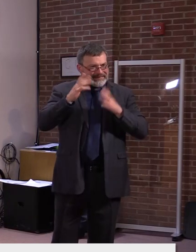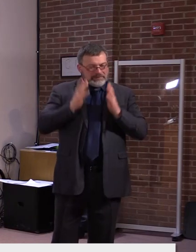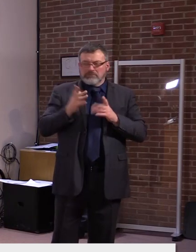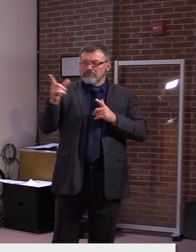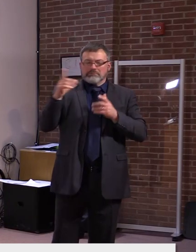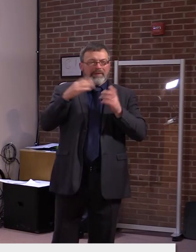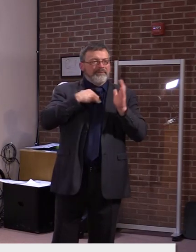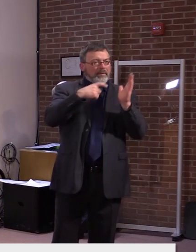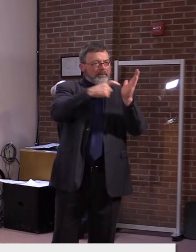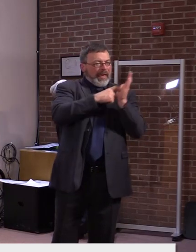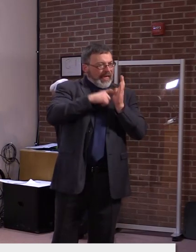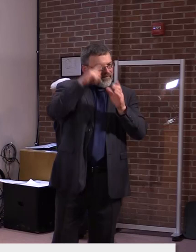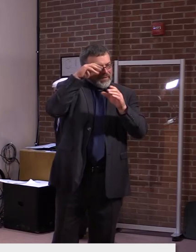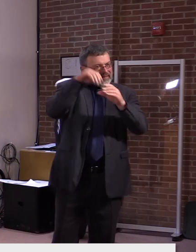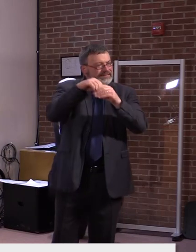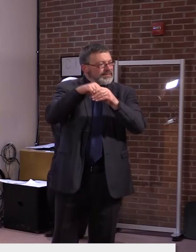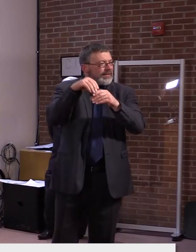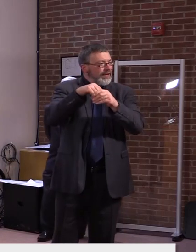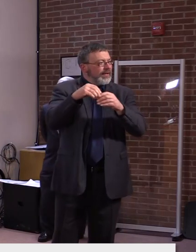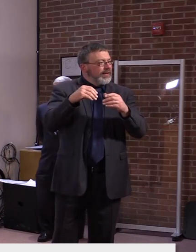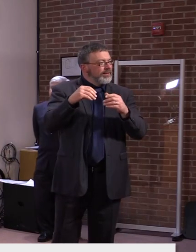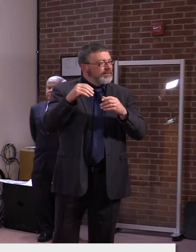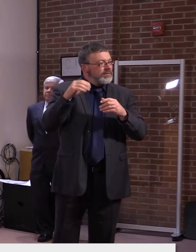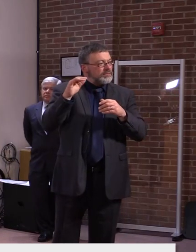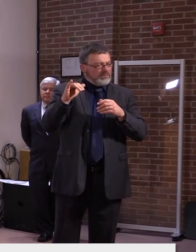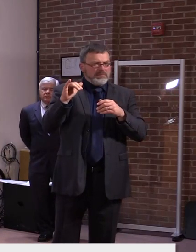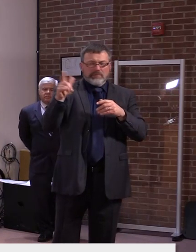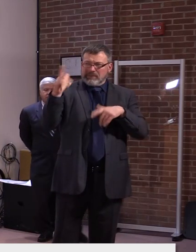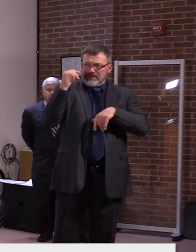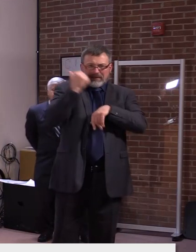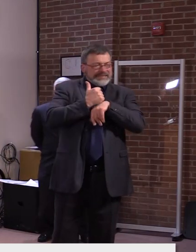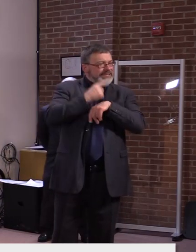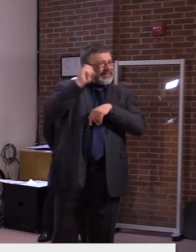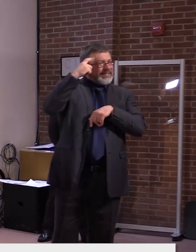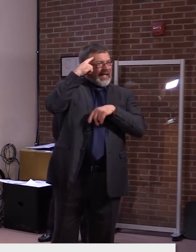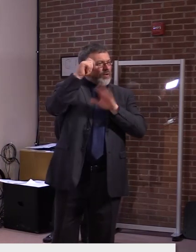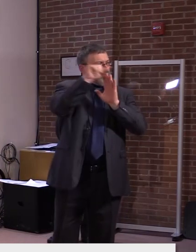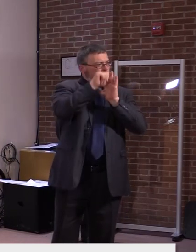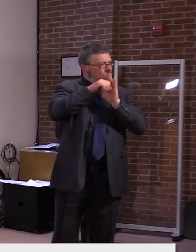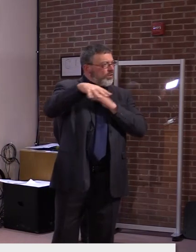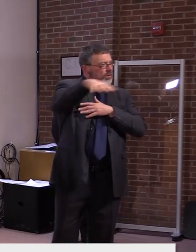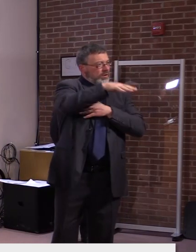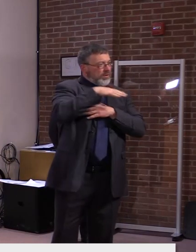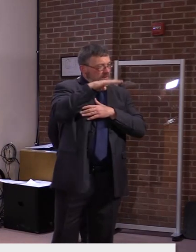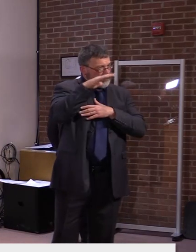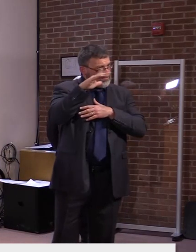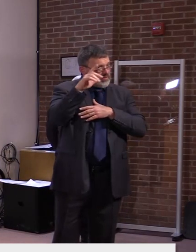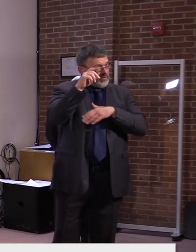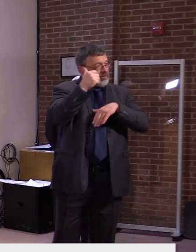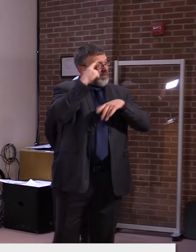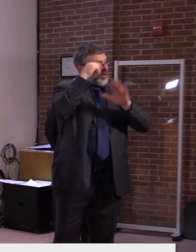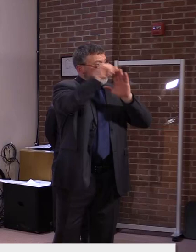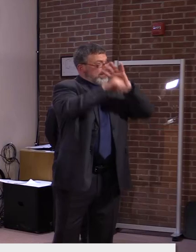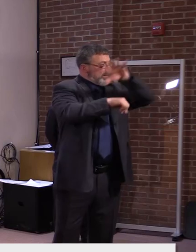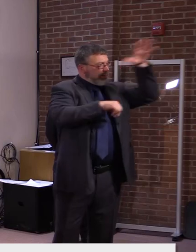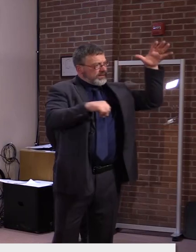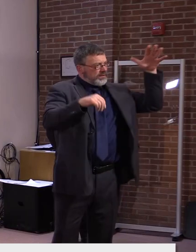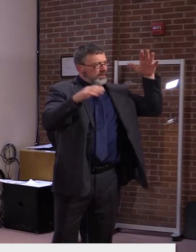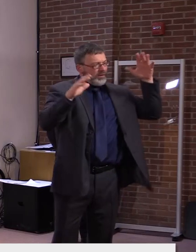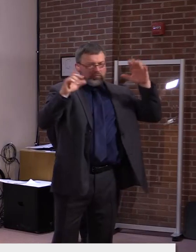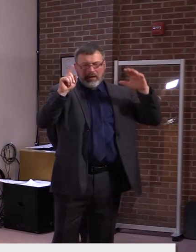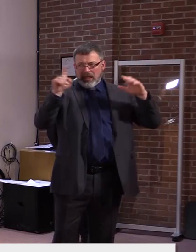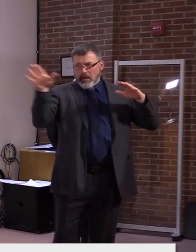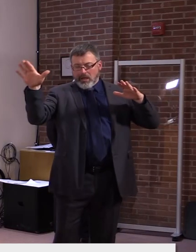or some other statewide mitigation measures. And one big difference from what we've heard from them and from your administration is about